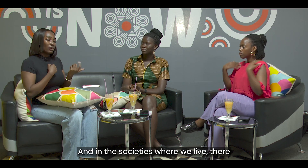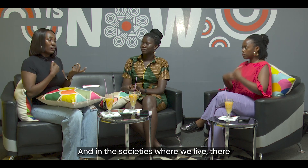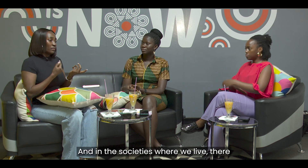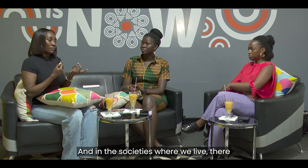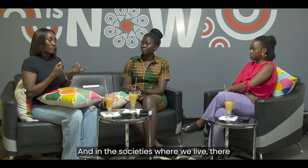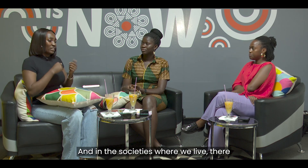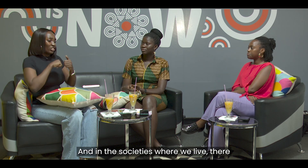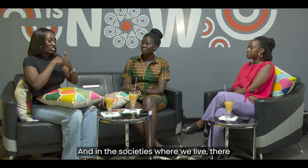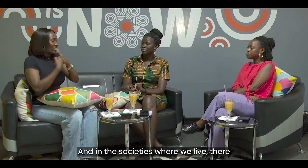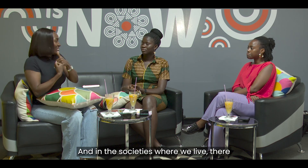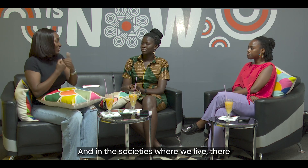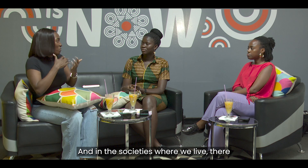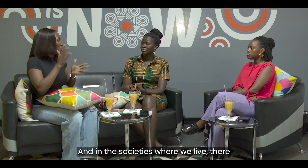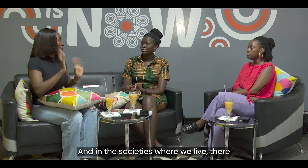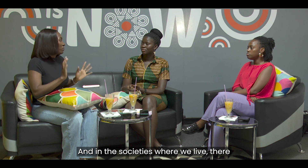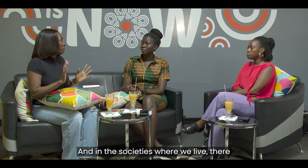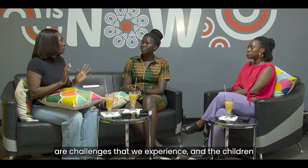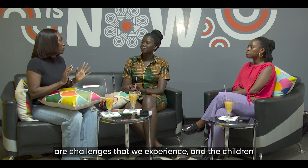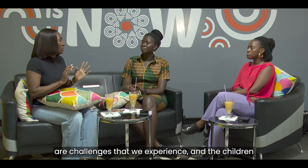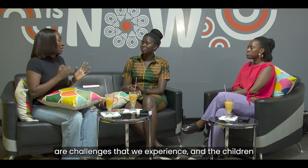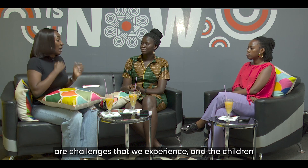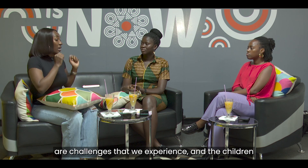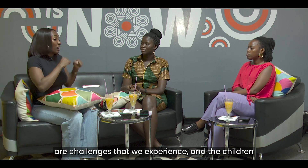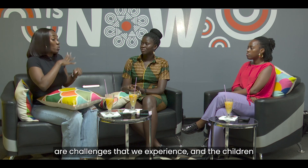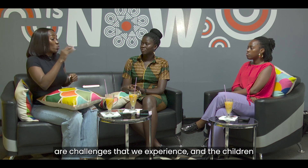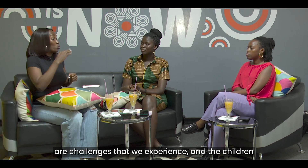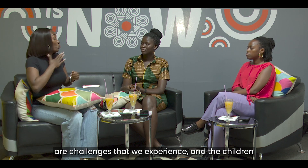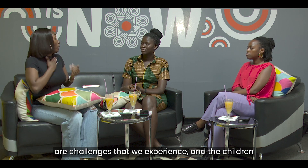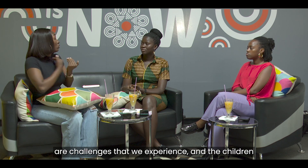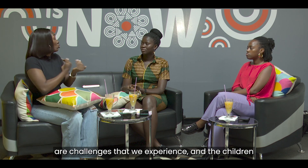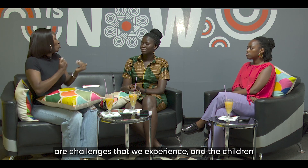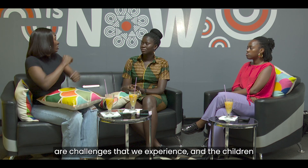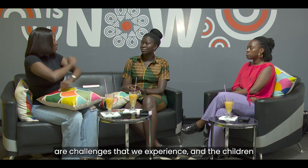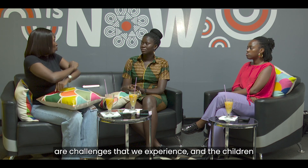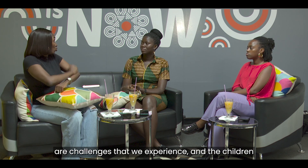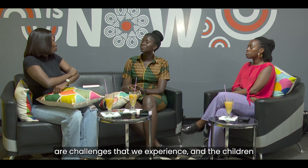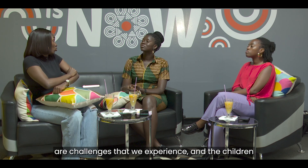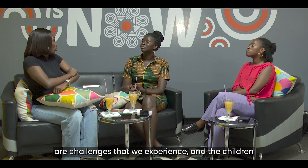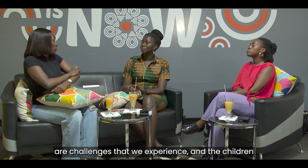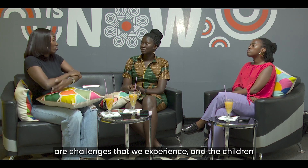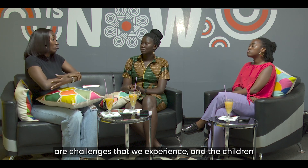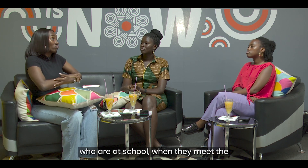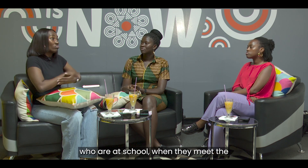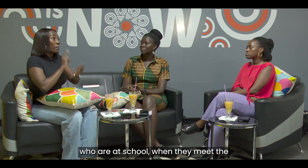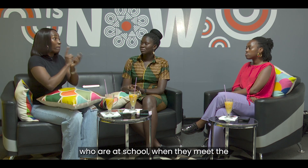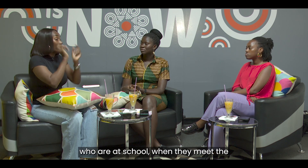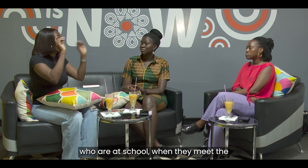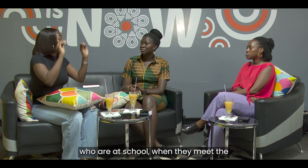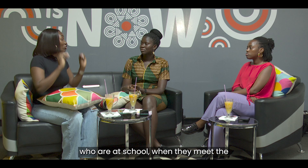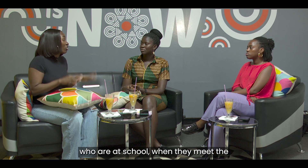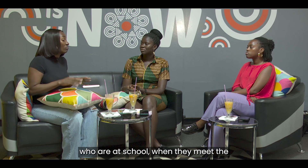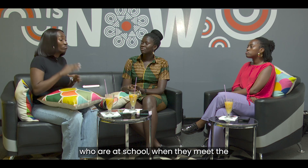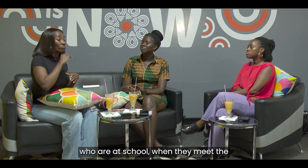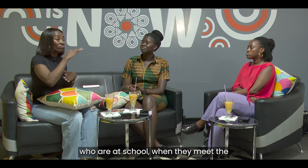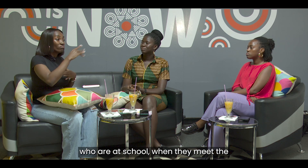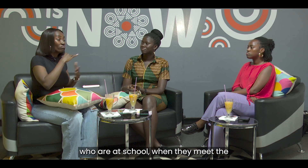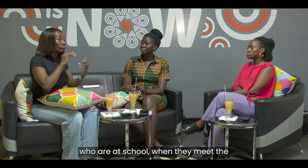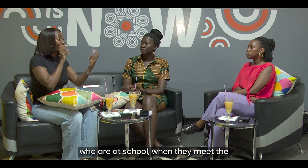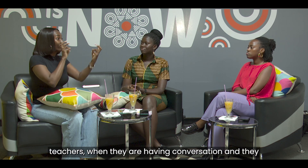societies where we live, there are challenges that we experience, and the children who are at school, when they meet the